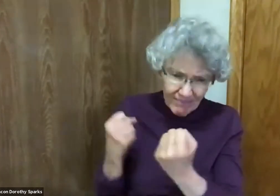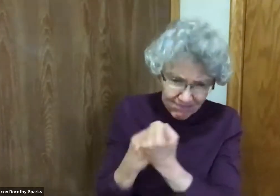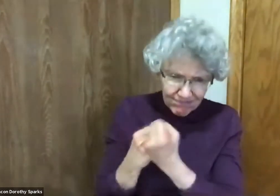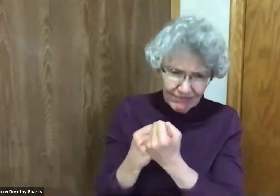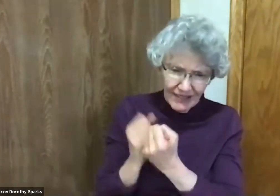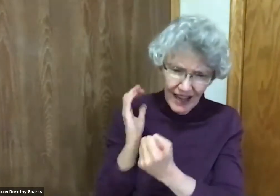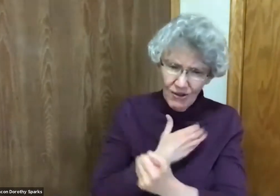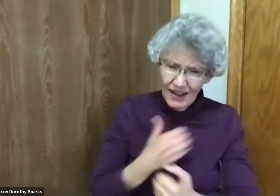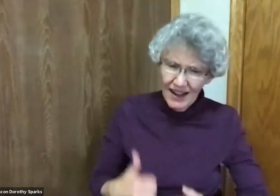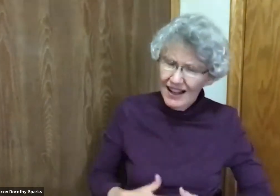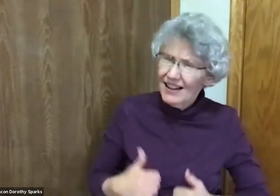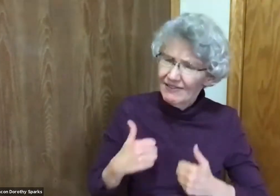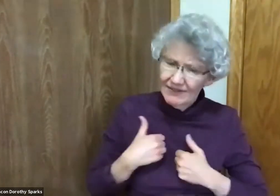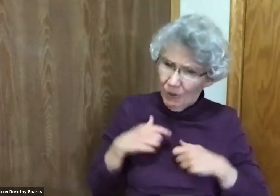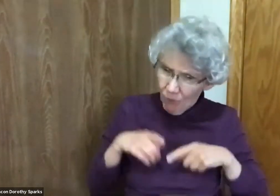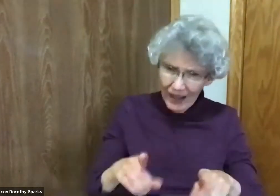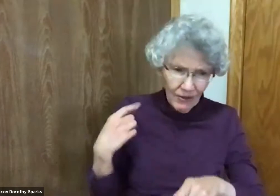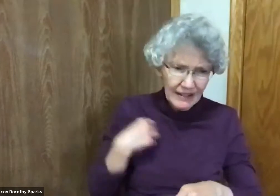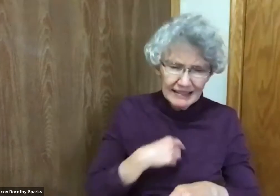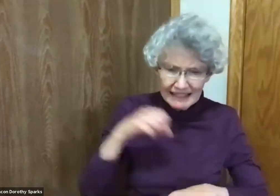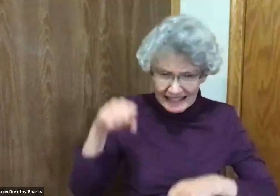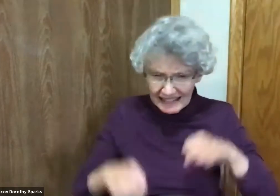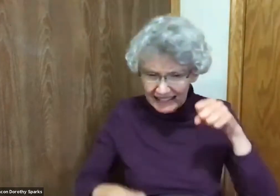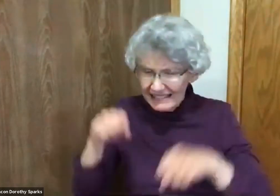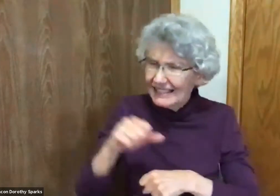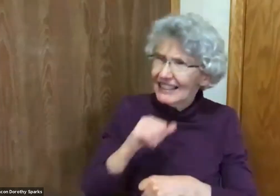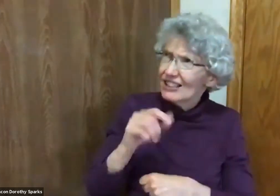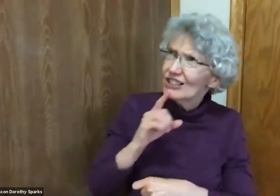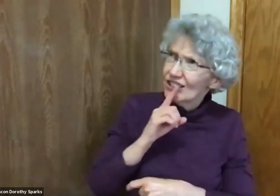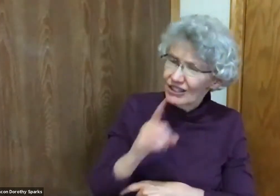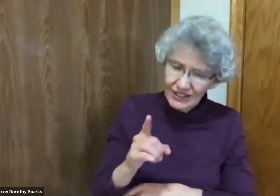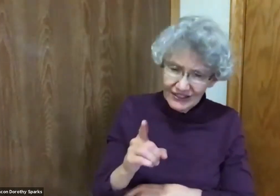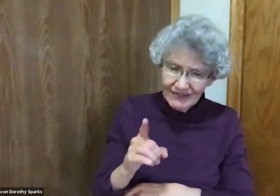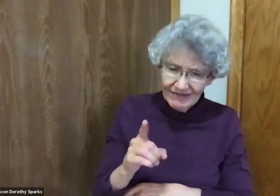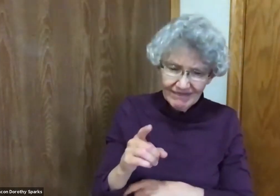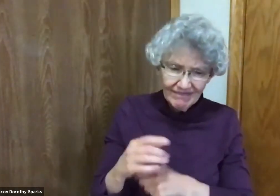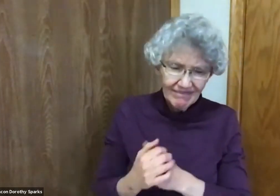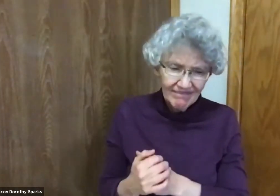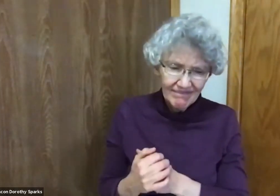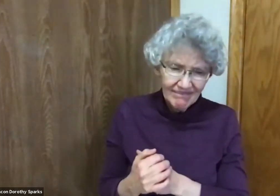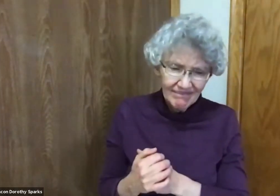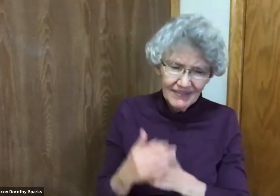Thank you for love that sustains our lives, even in uncertain times.